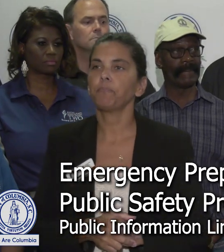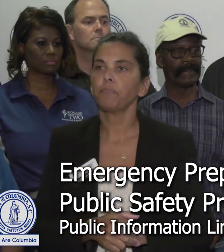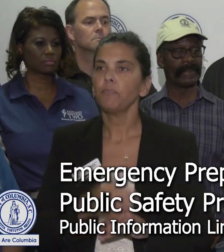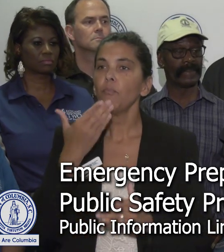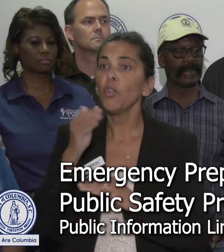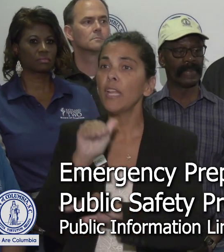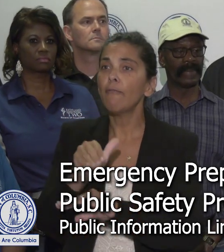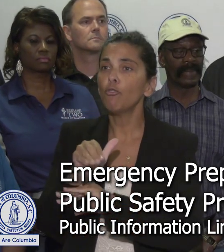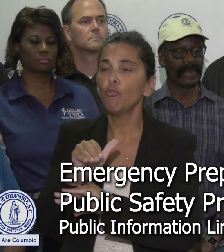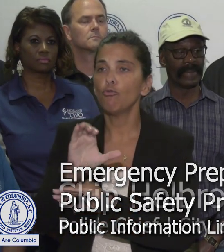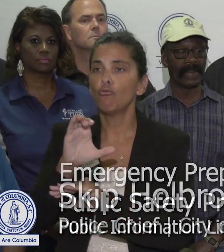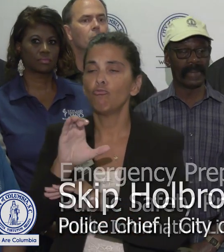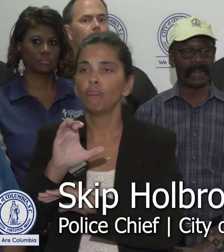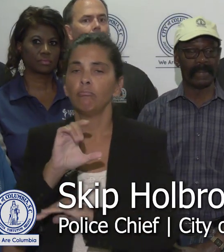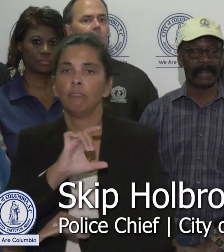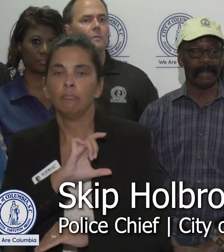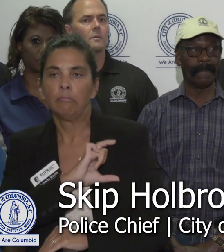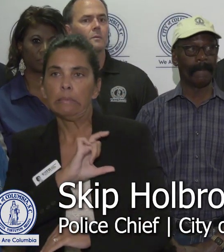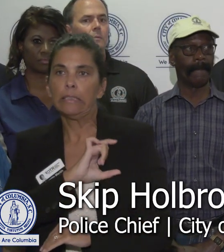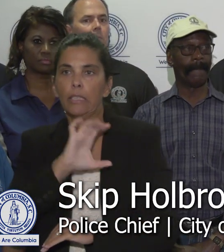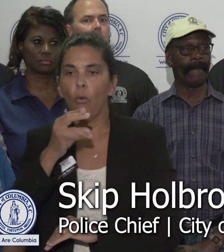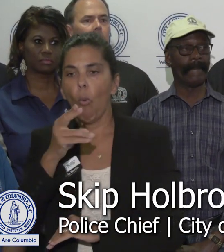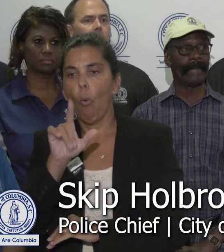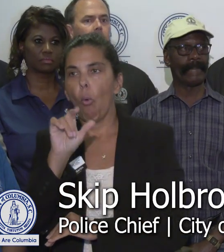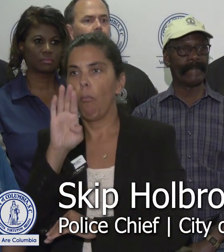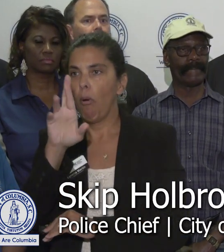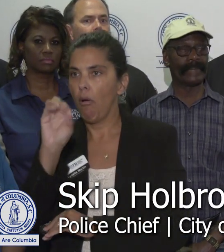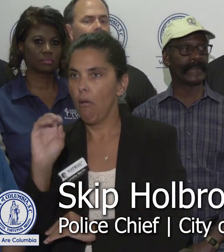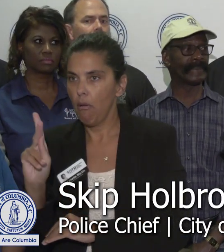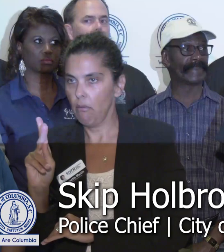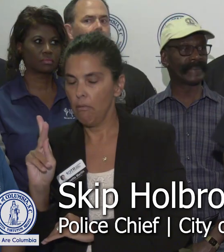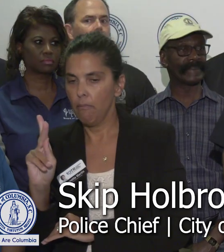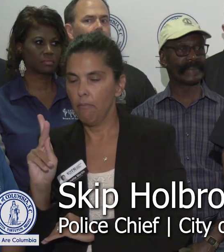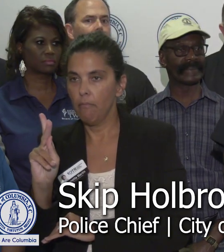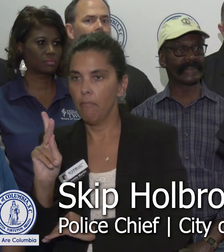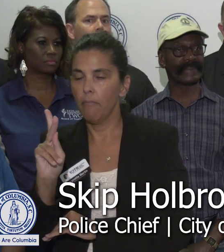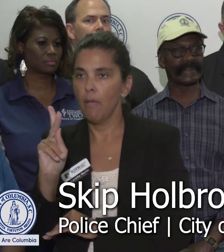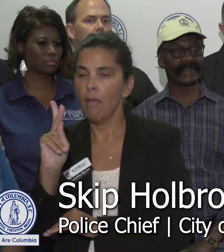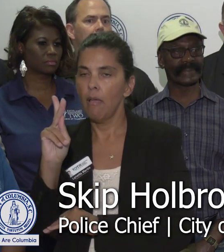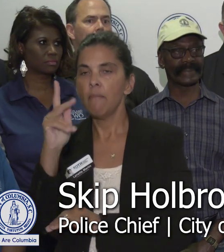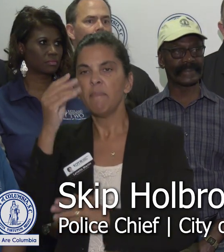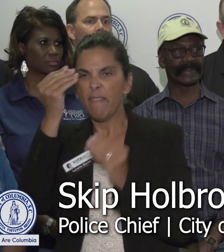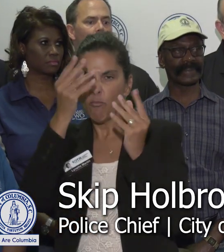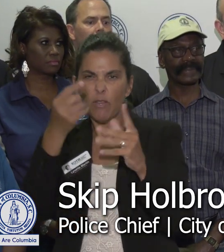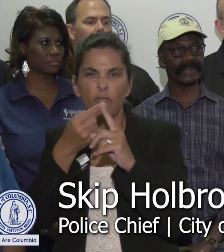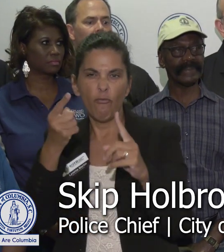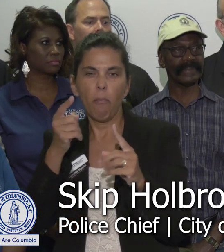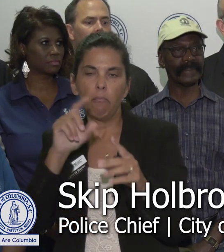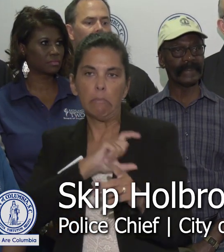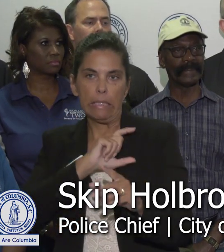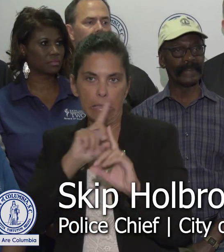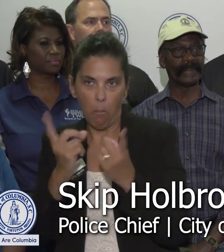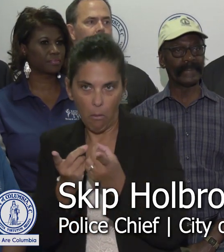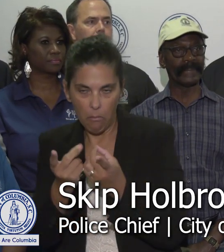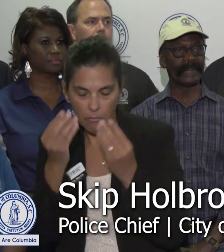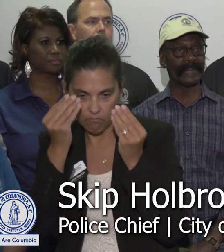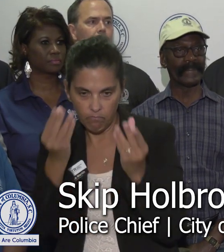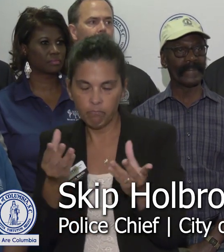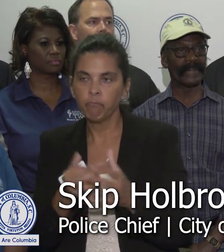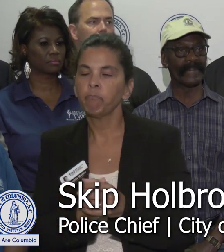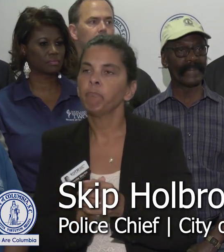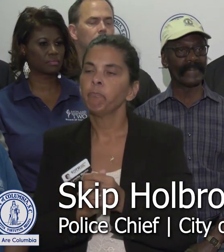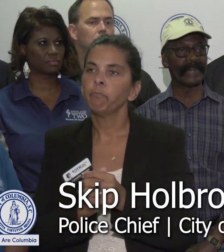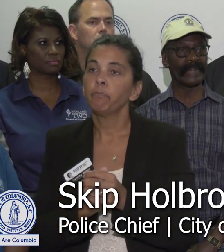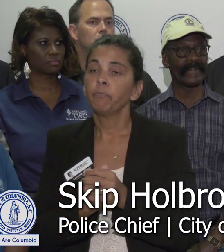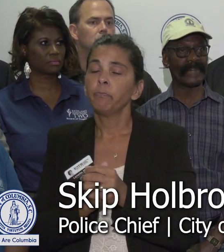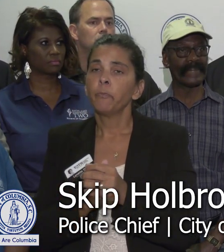Good afternoon. Quick update from Columbia Police Department. I think I hope the